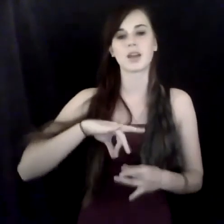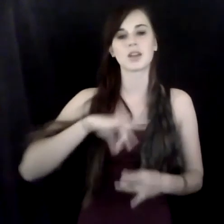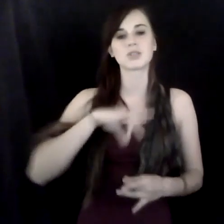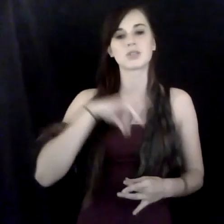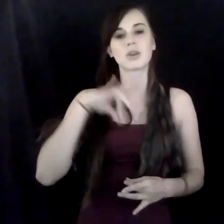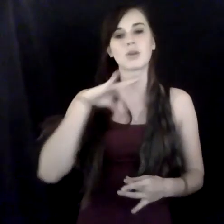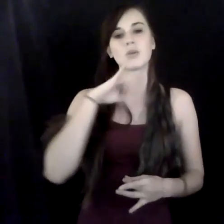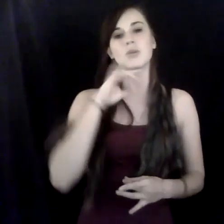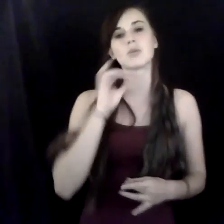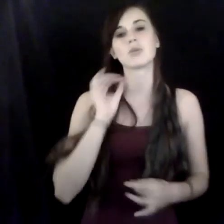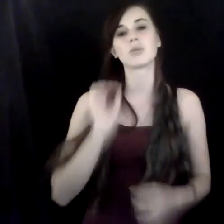soul